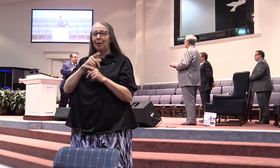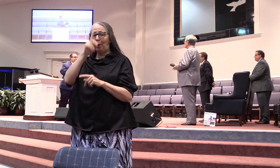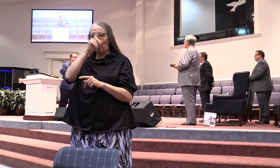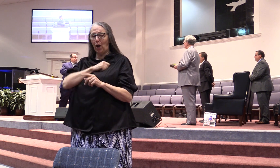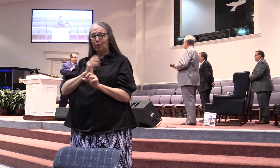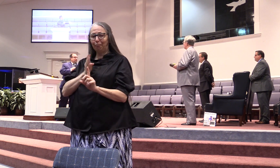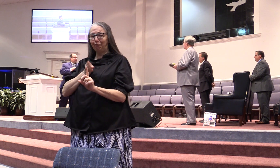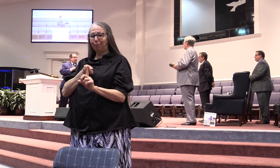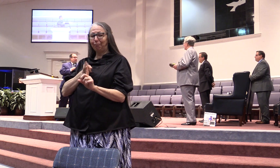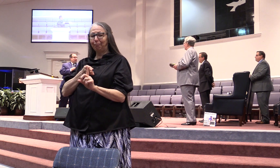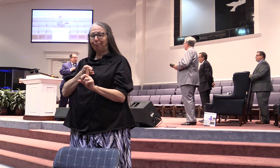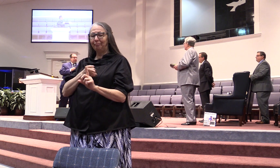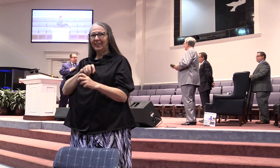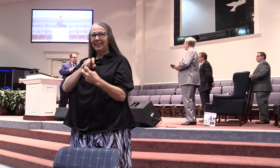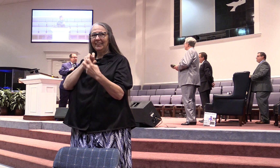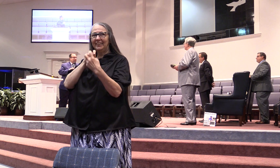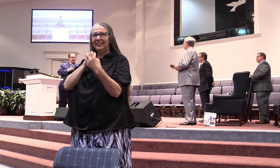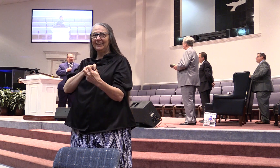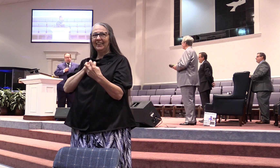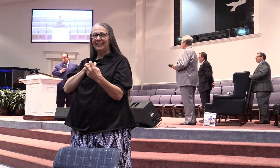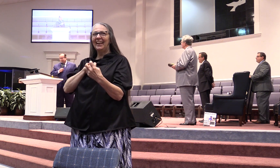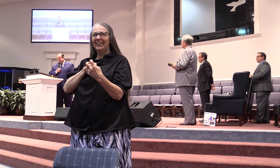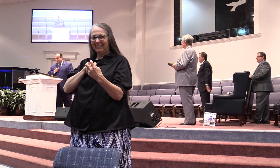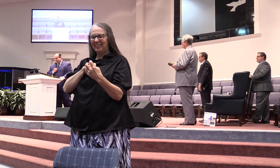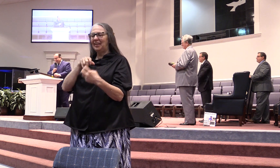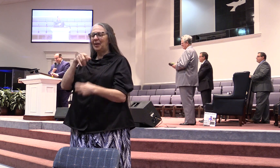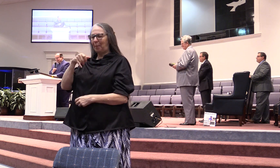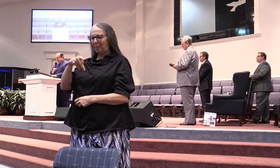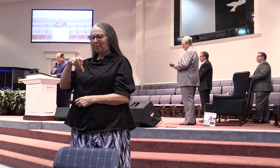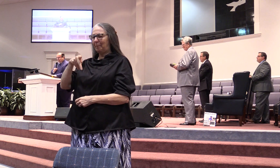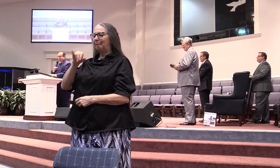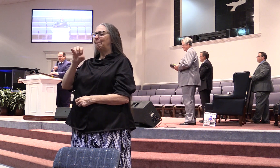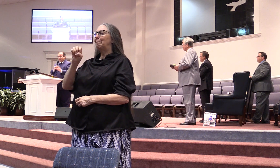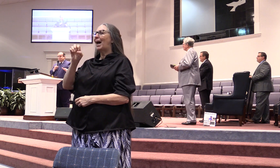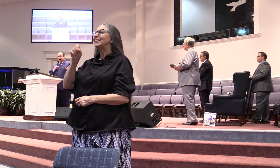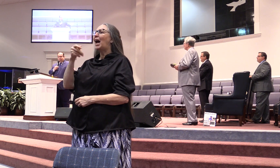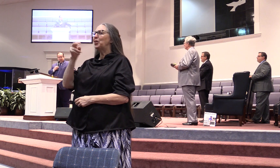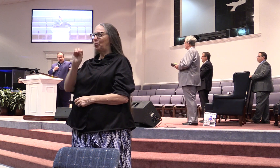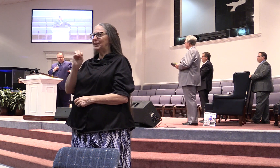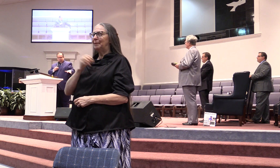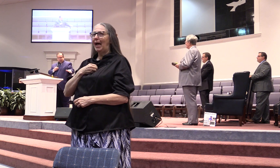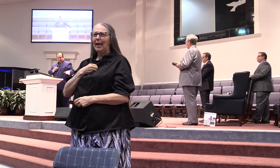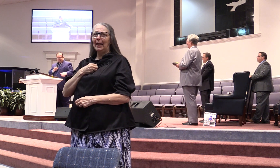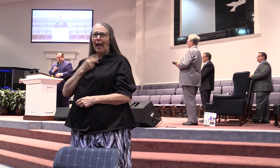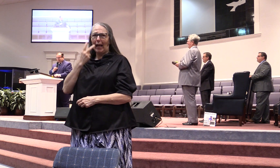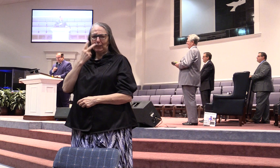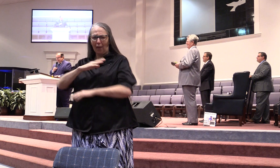daily to sit at the table. Yeah, absolutely. We ate dinner there last night. And I wanted to just go bow at that table.